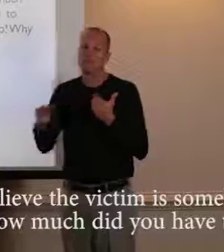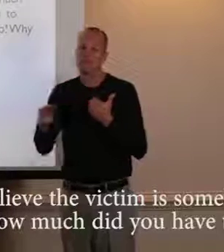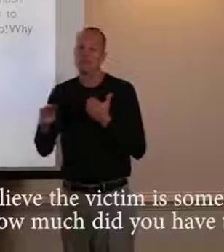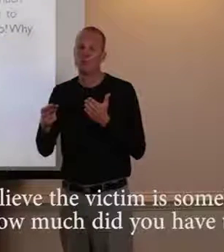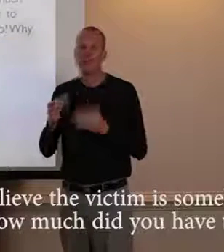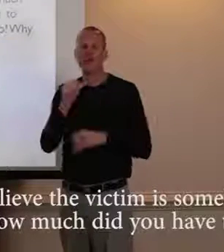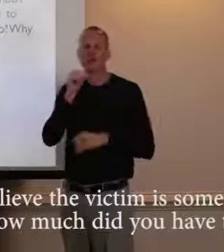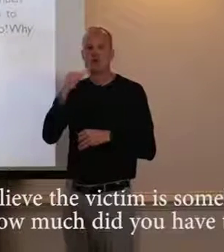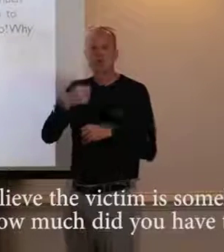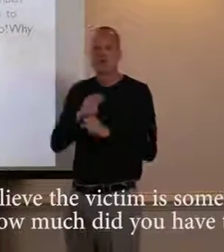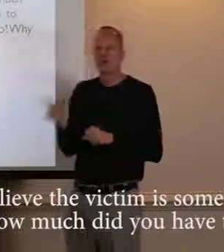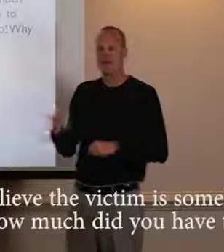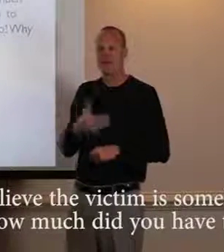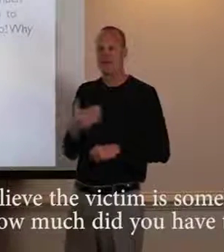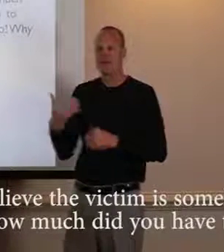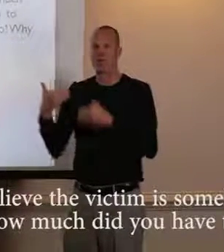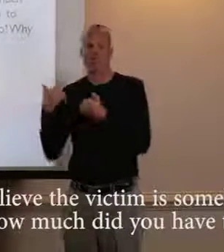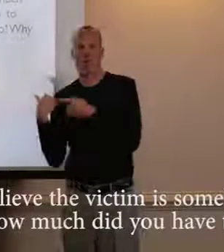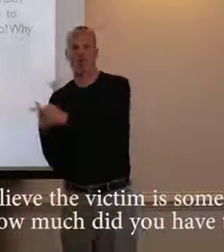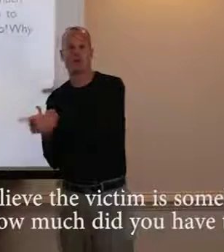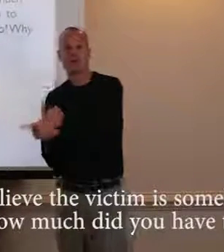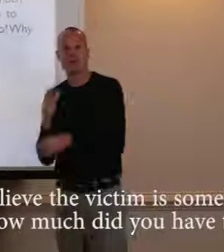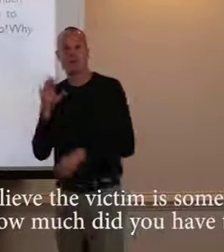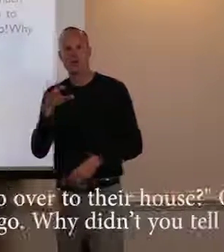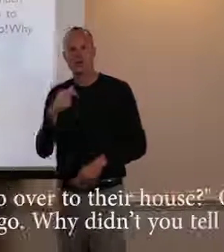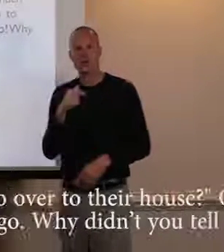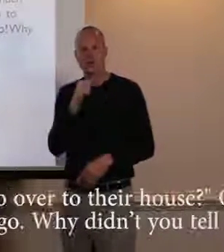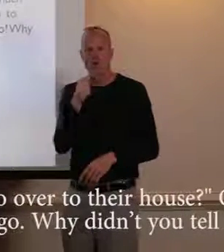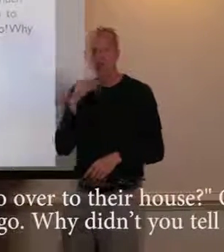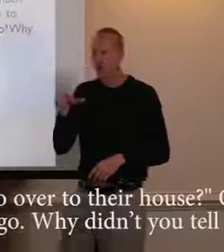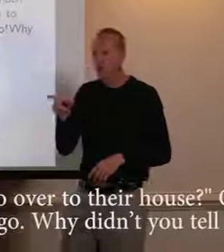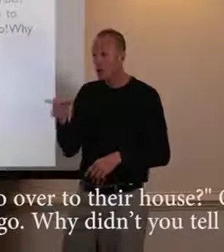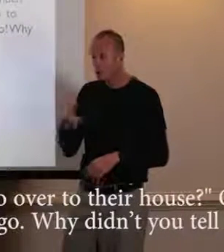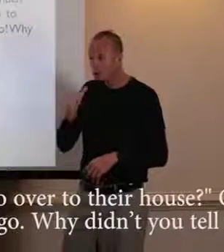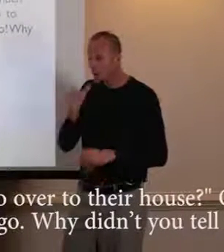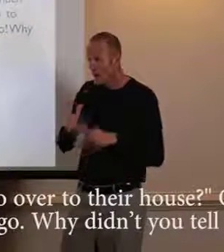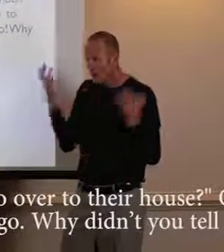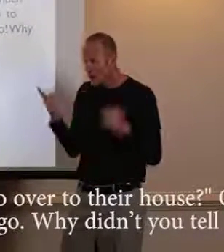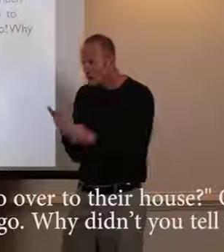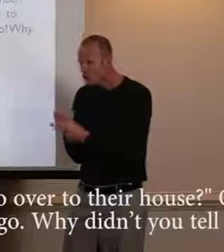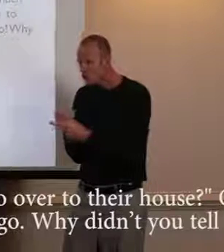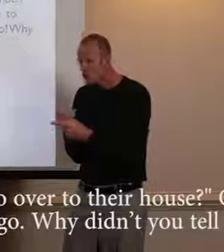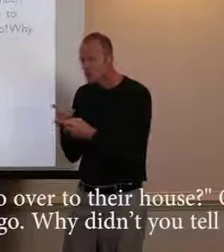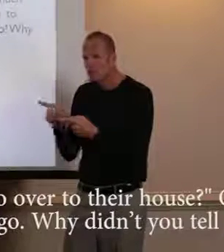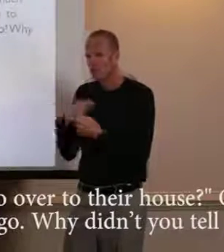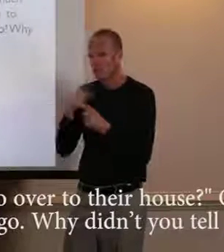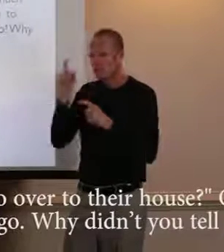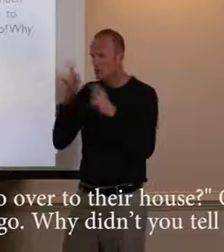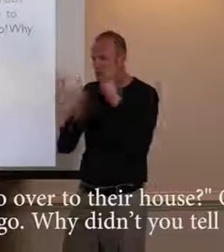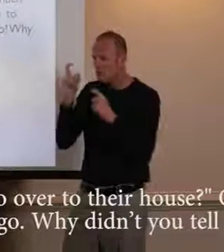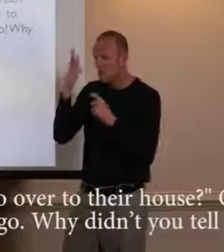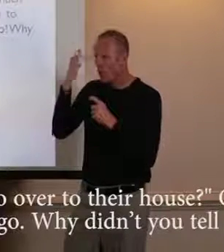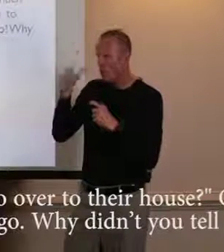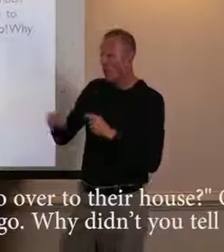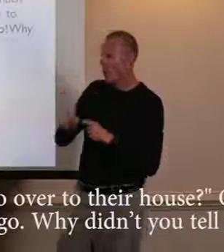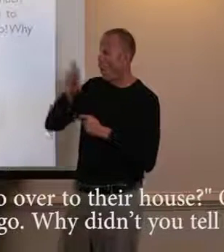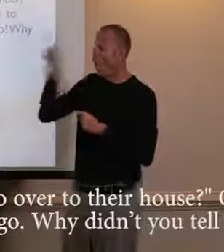at fault. So don't ask, wait, how much did you have to drink? Or, why did you go over to their house?